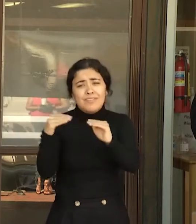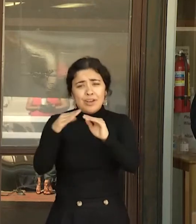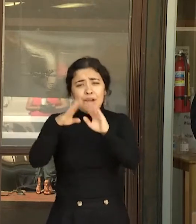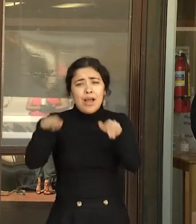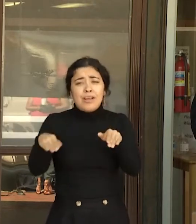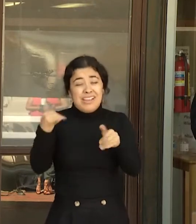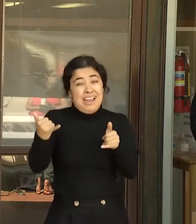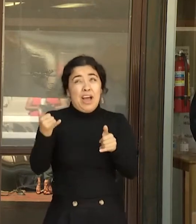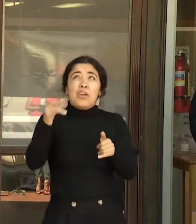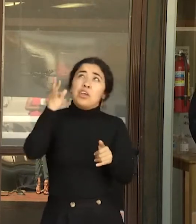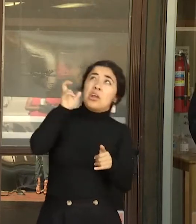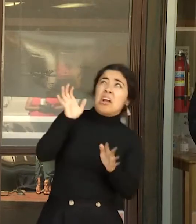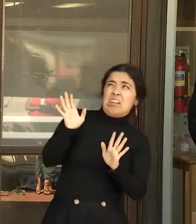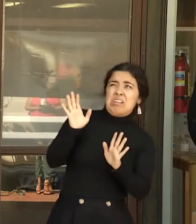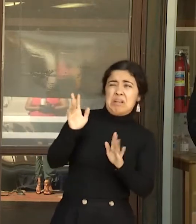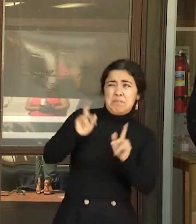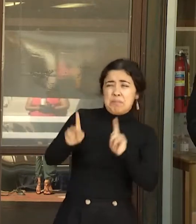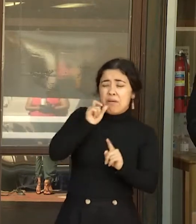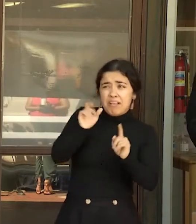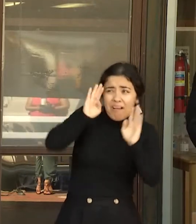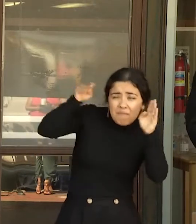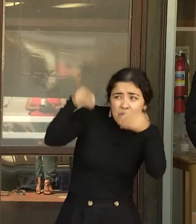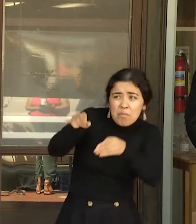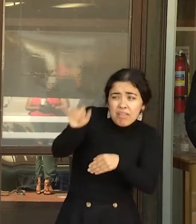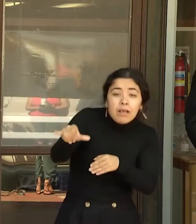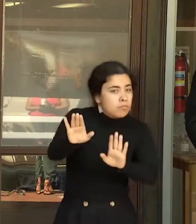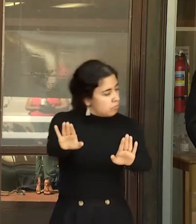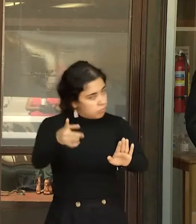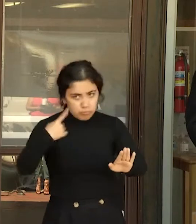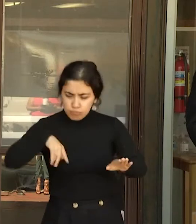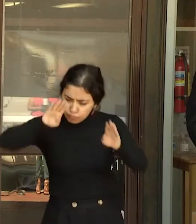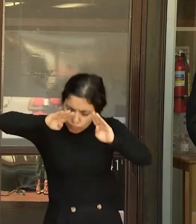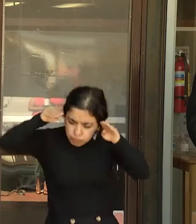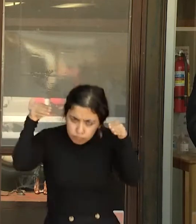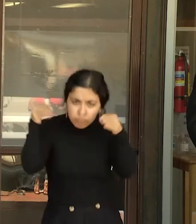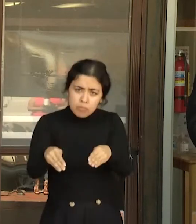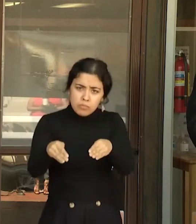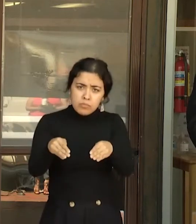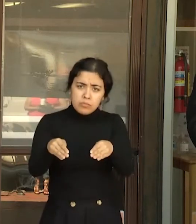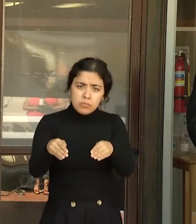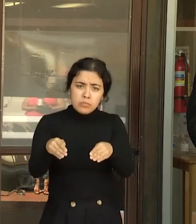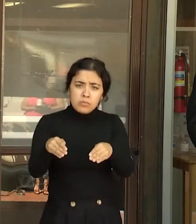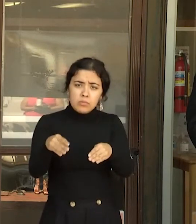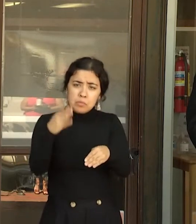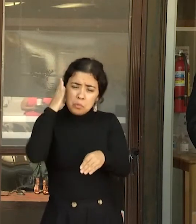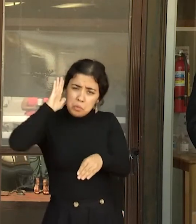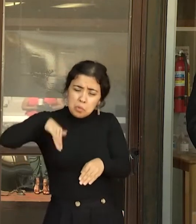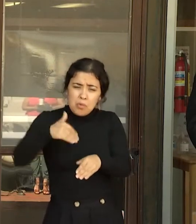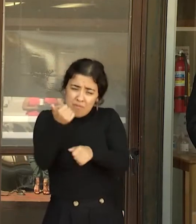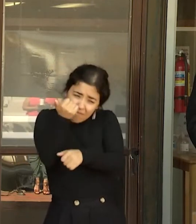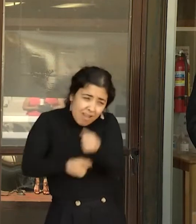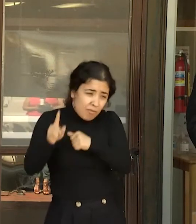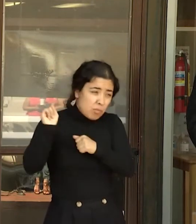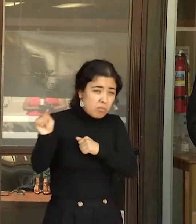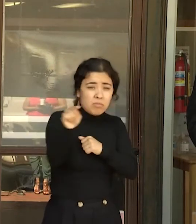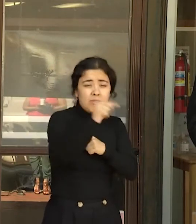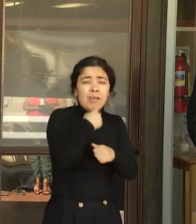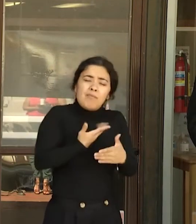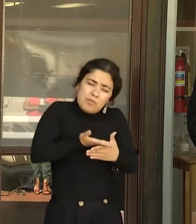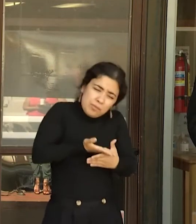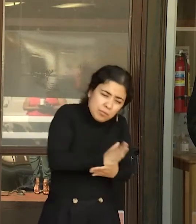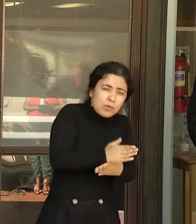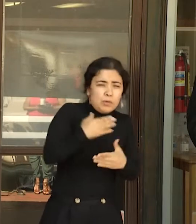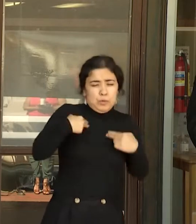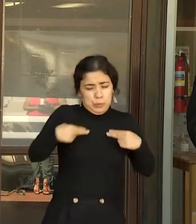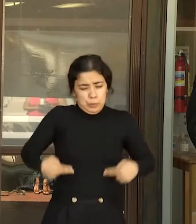back. But as far as fair housing, we still hold true to the fact that everyone has a right to the human need of